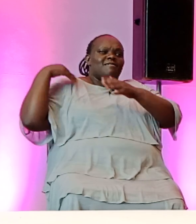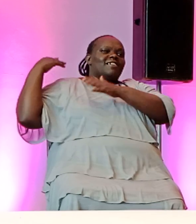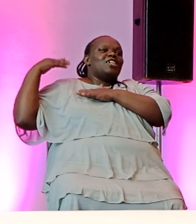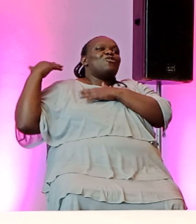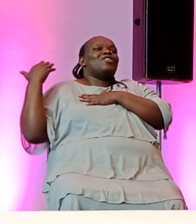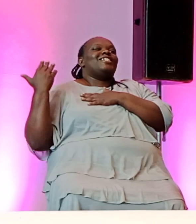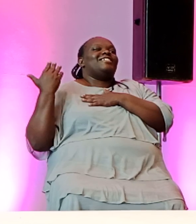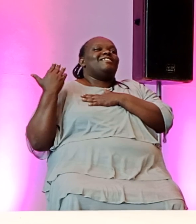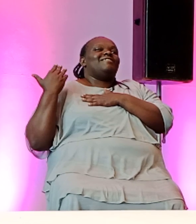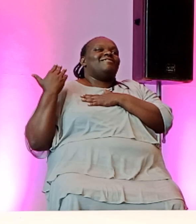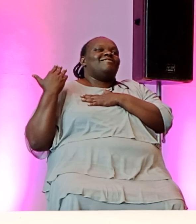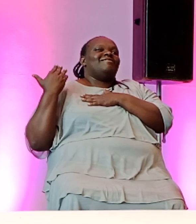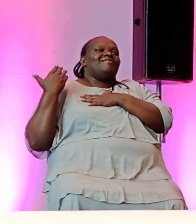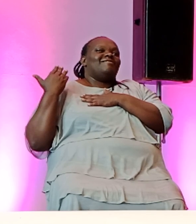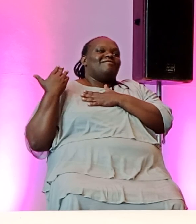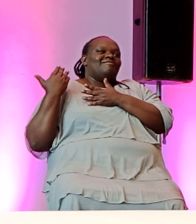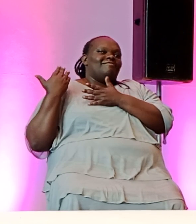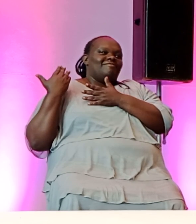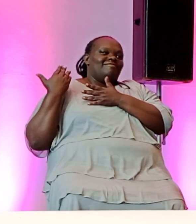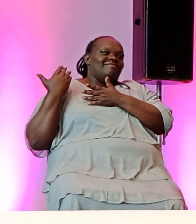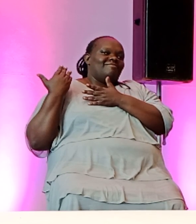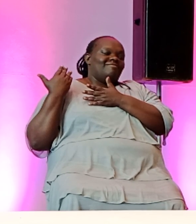heroines.